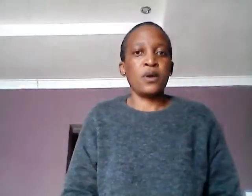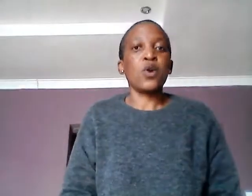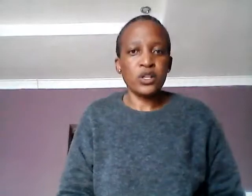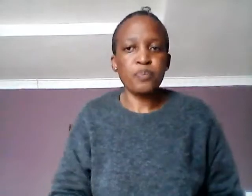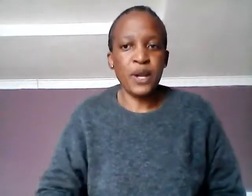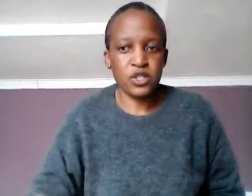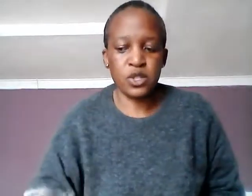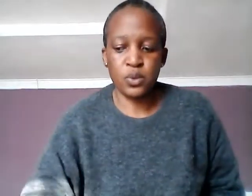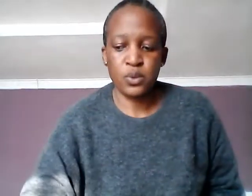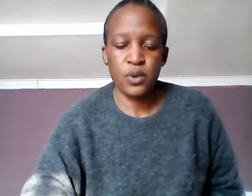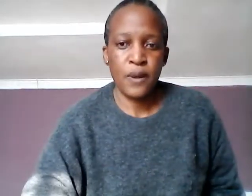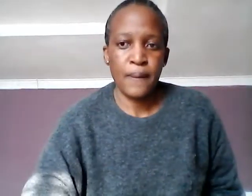God bless you. Amen.